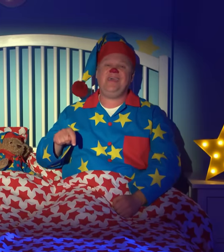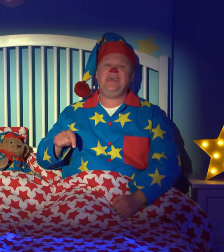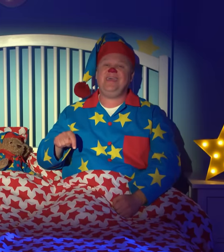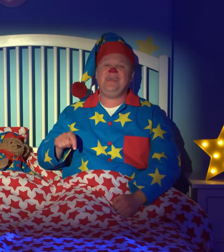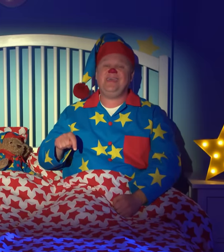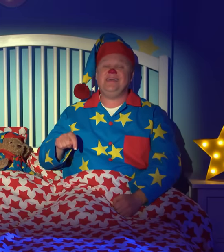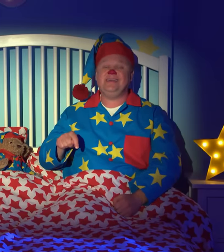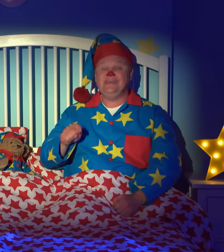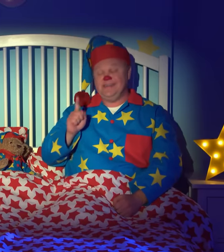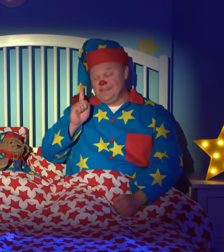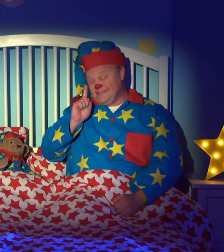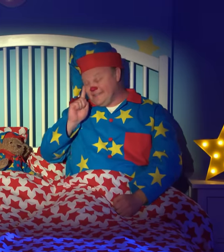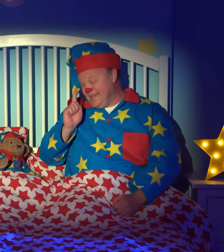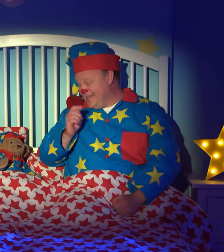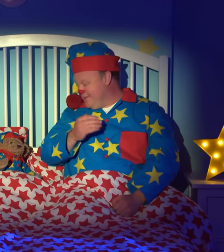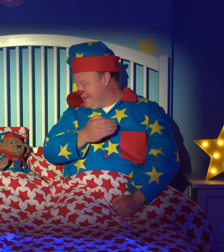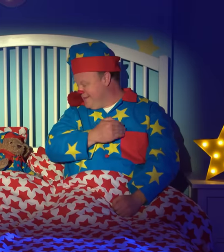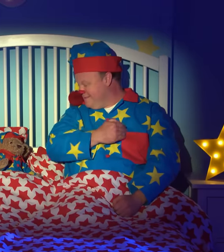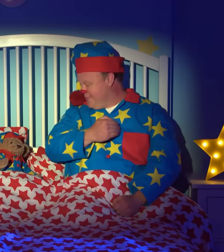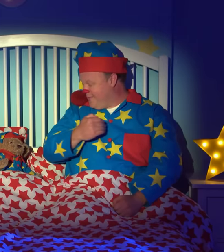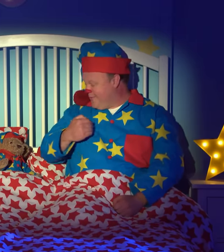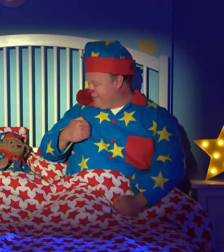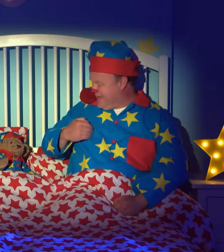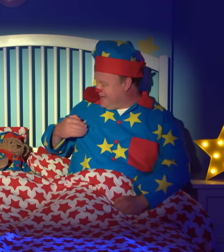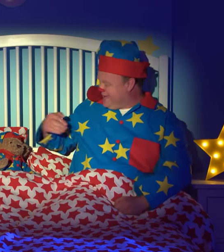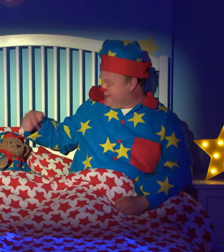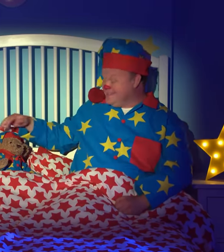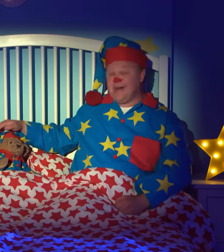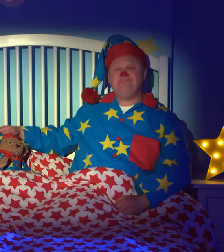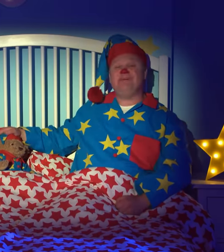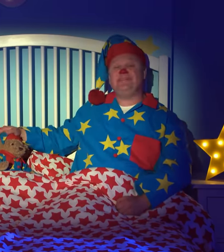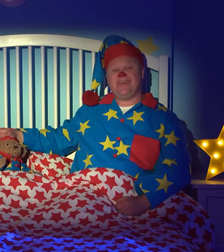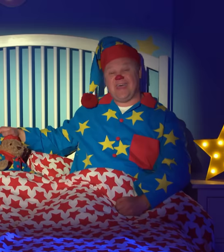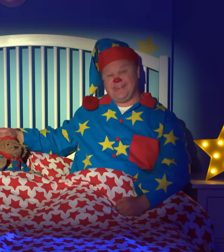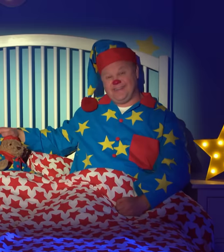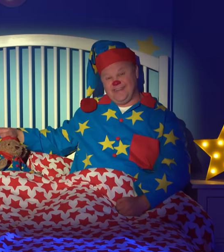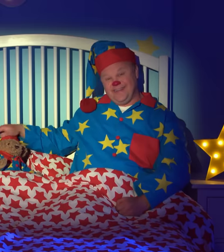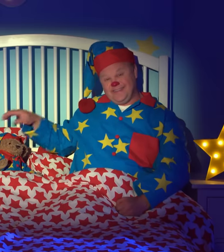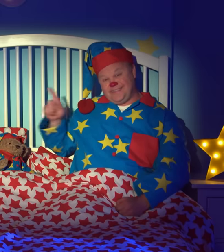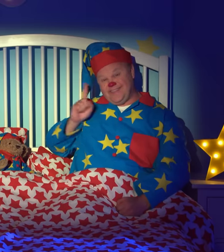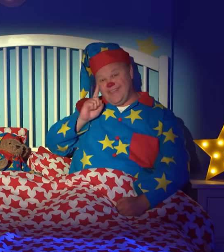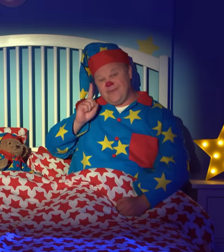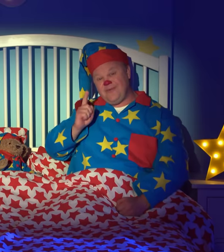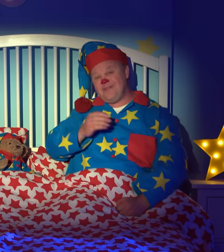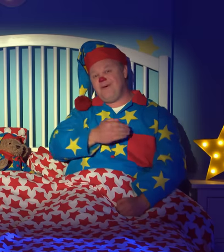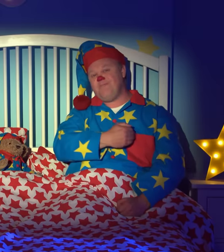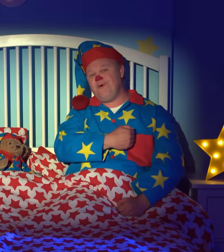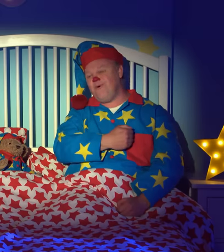away. See you in the morning, Tumble Ted. See you in the